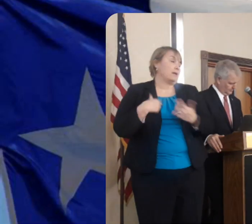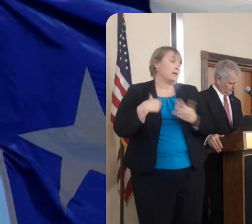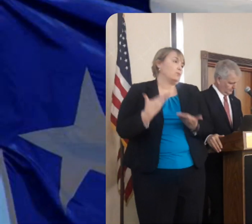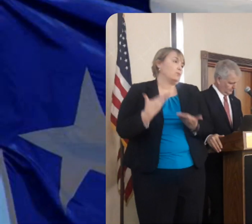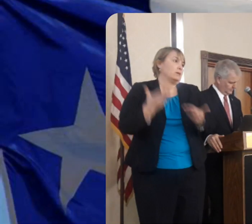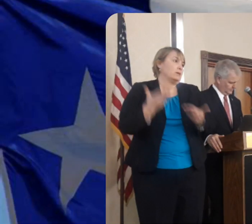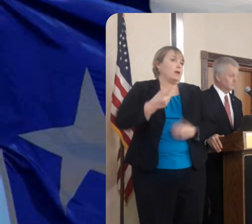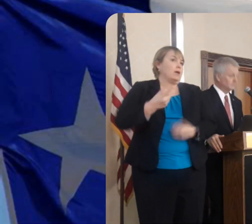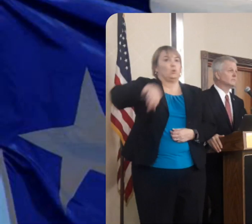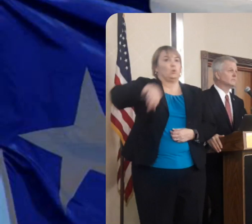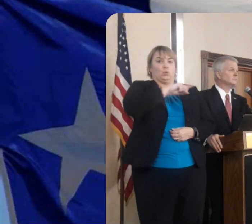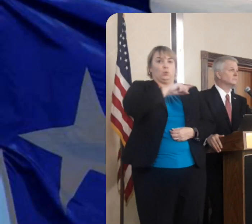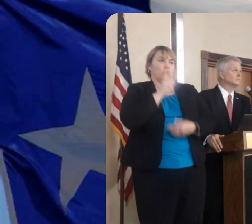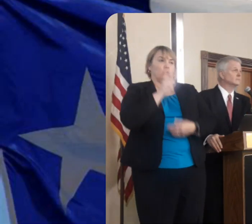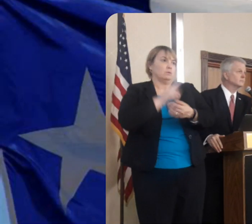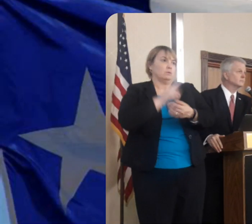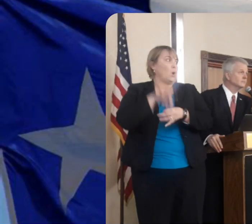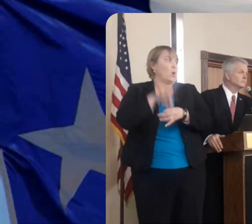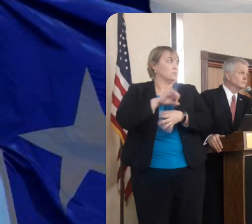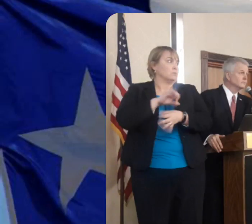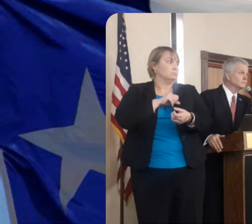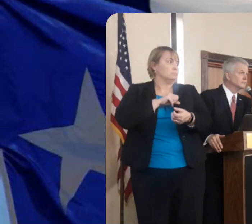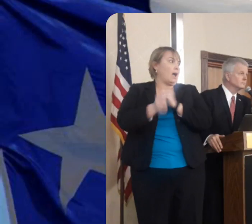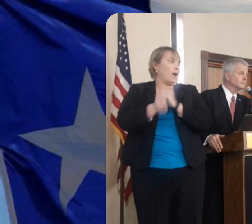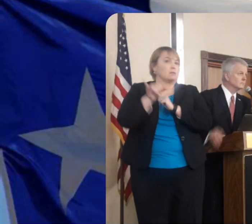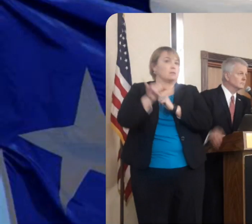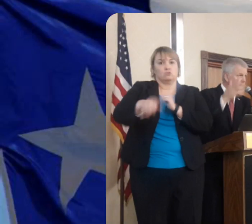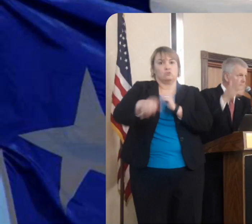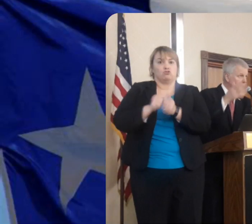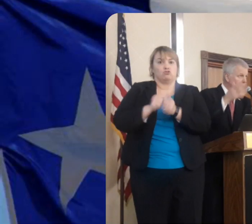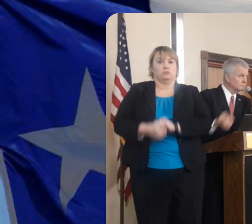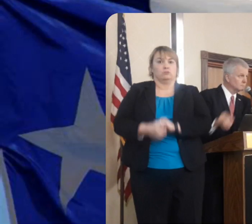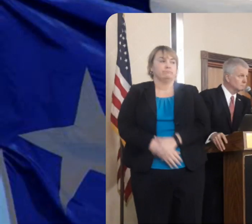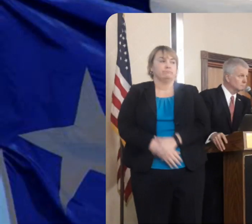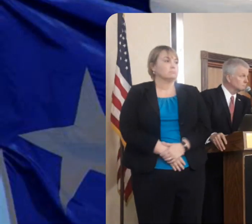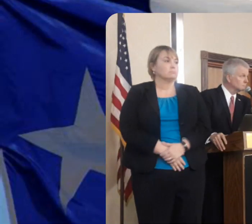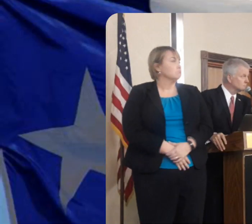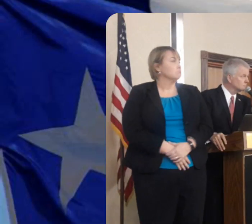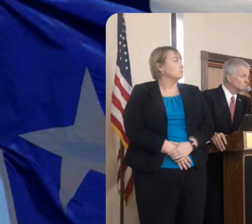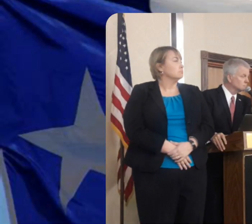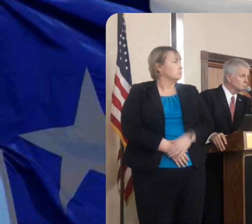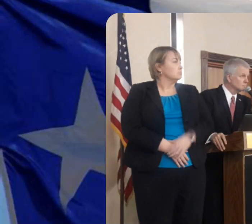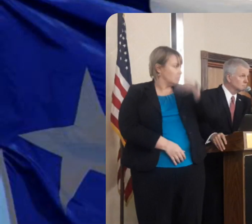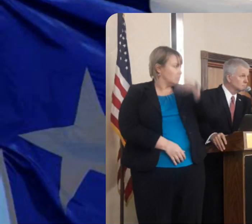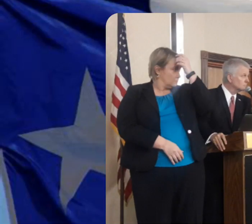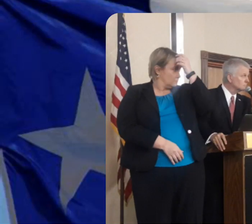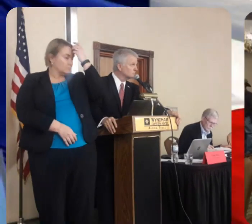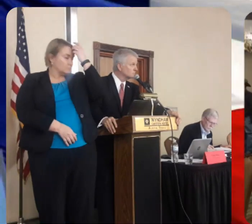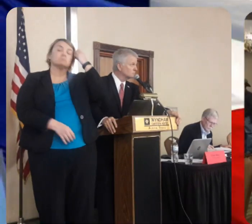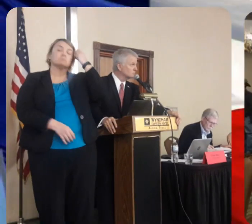vote for this bylaw change. President Dunn, SD6. I speak against.